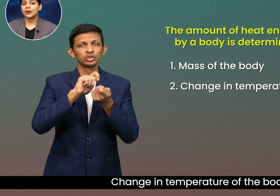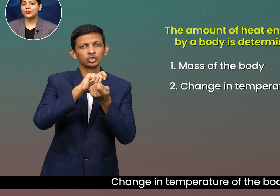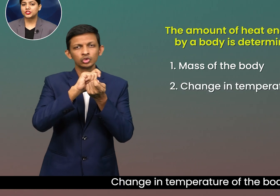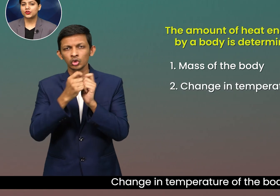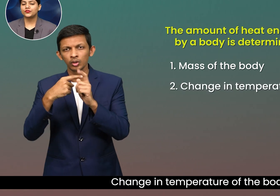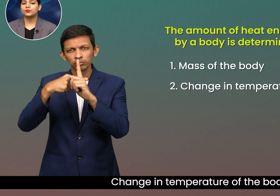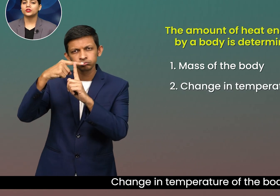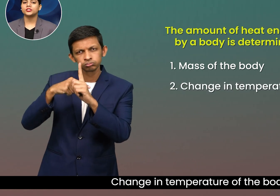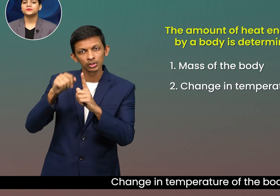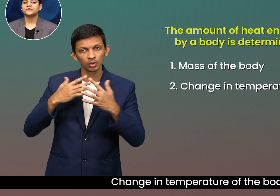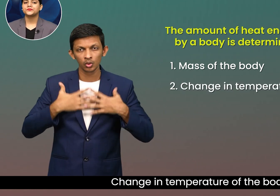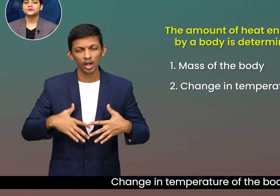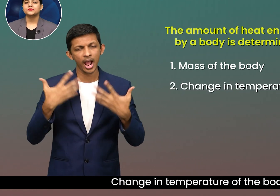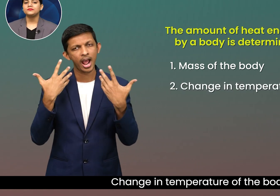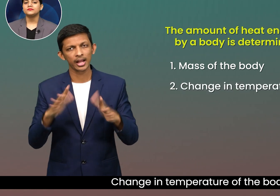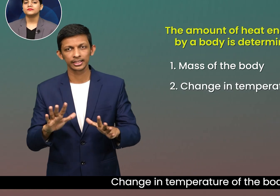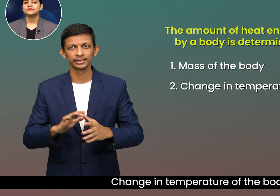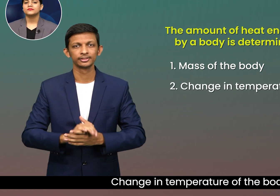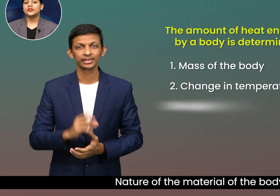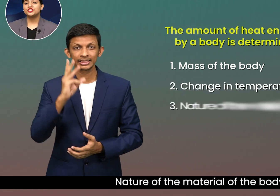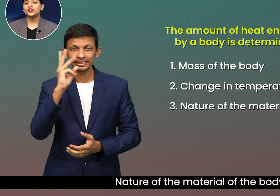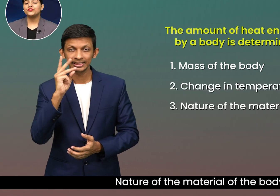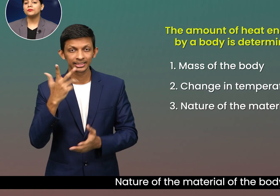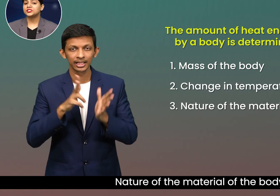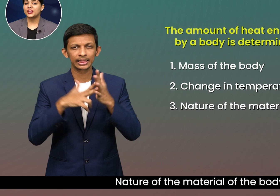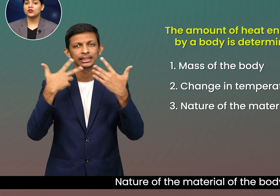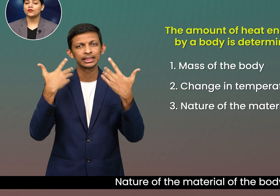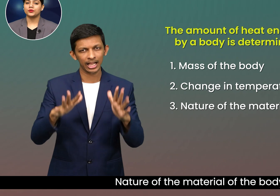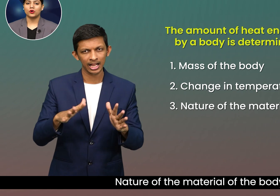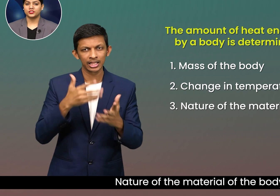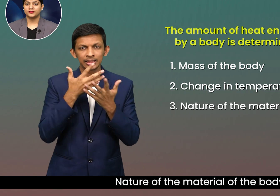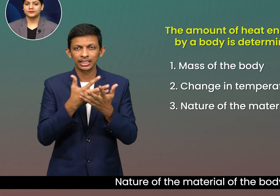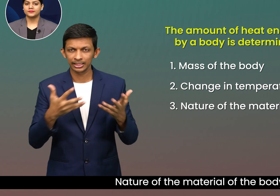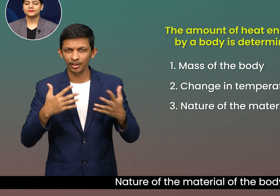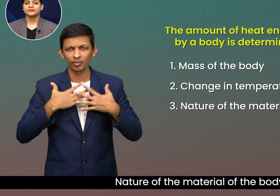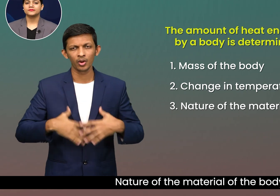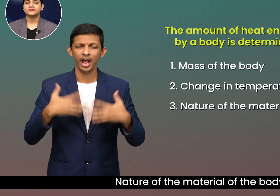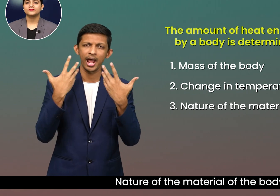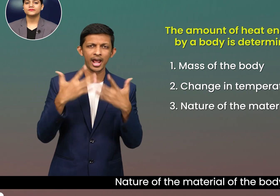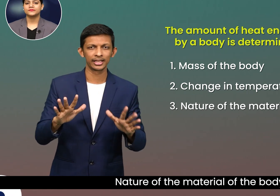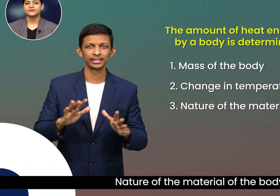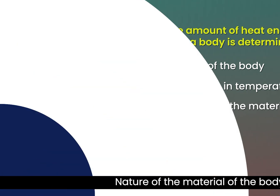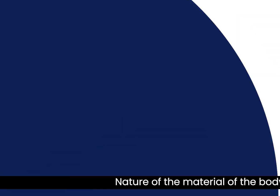change in temperature of the body, nature of the material of the body.